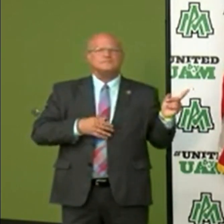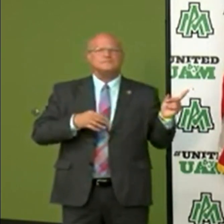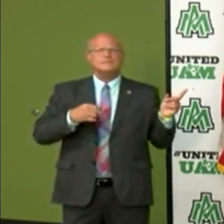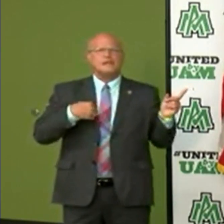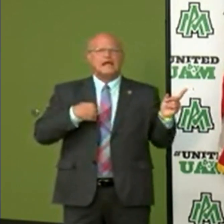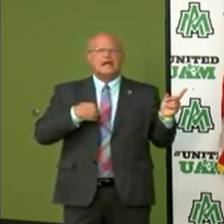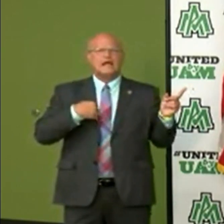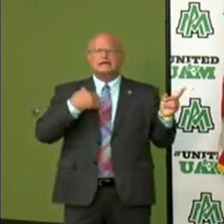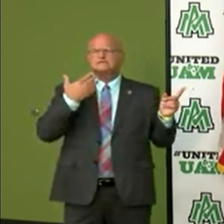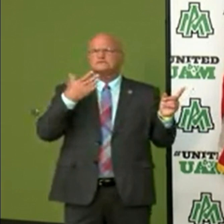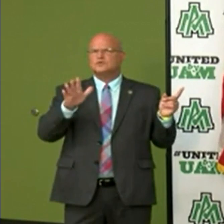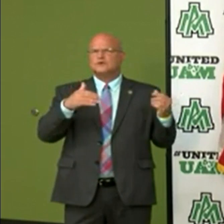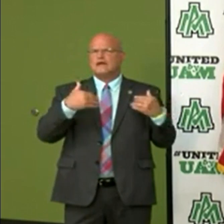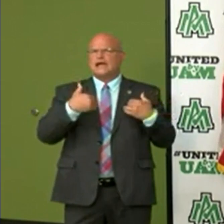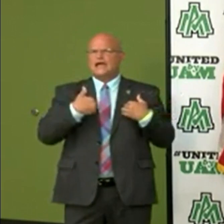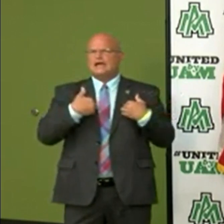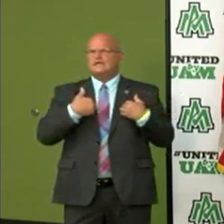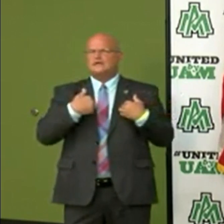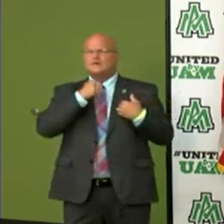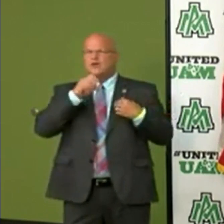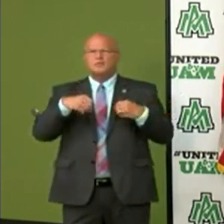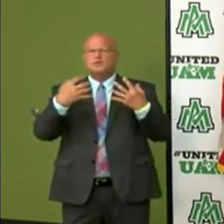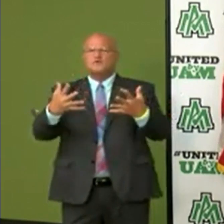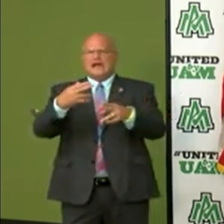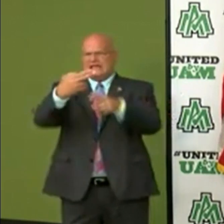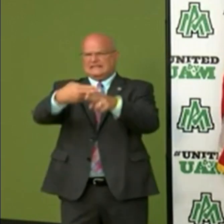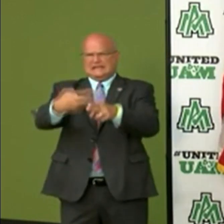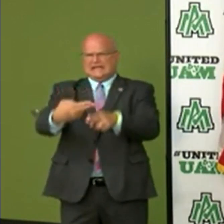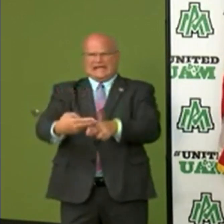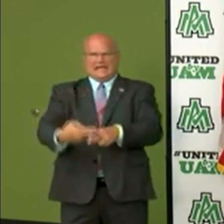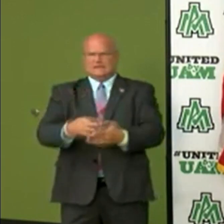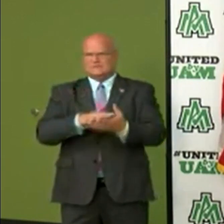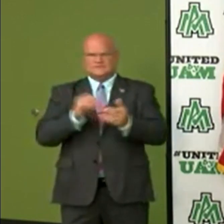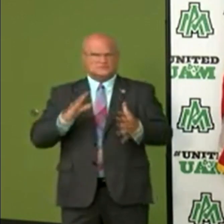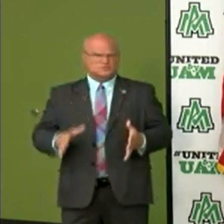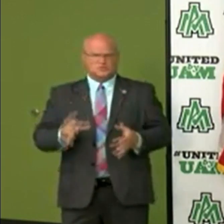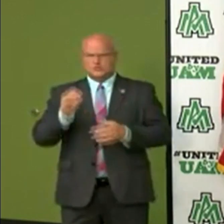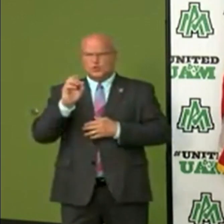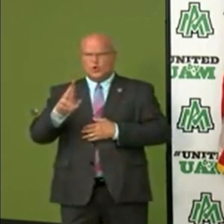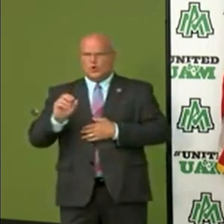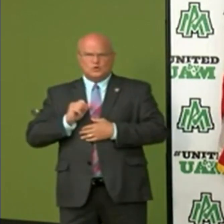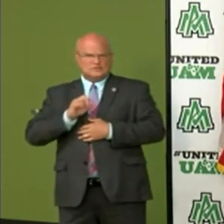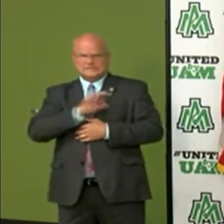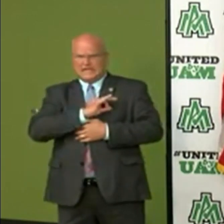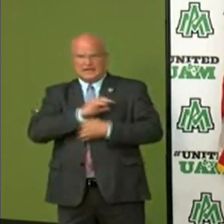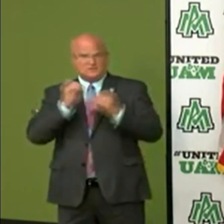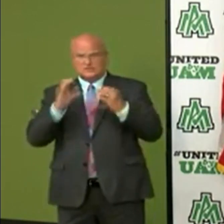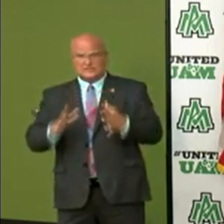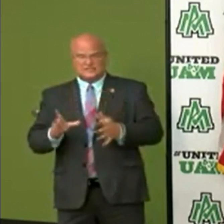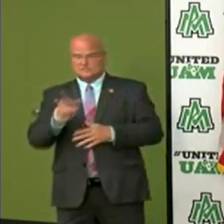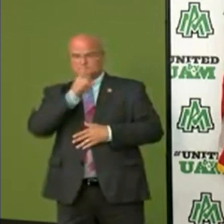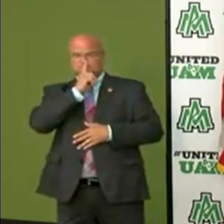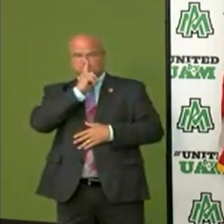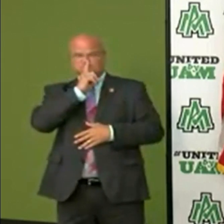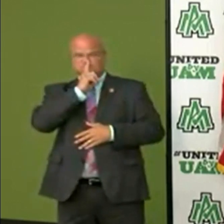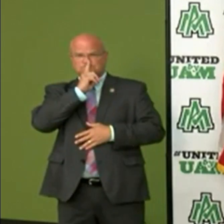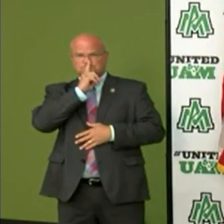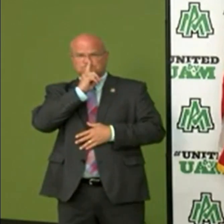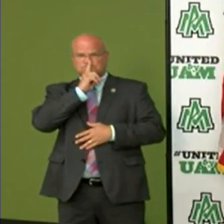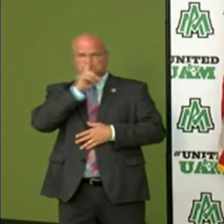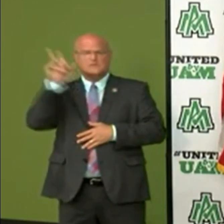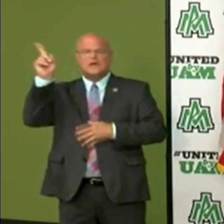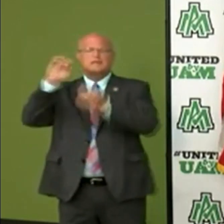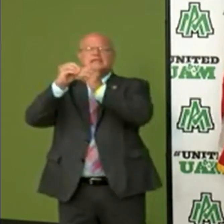Well, I don't know that we would have it. We're not going to provide the names of students or staff or teachers. No, I